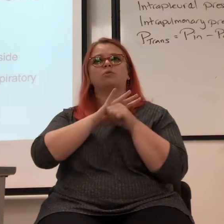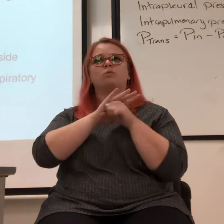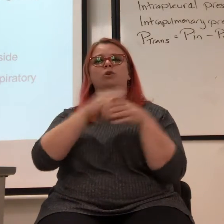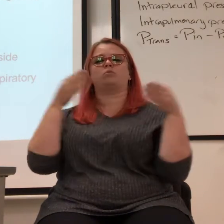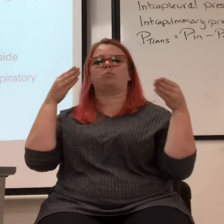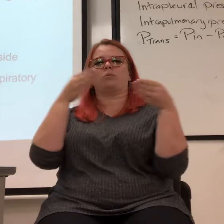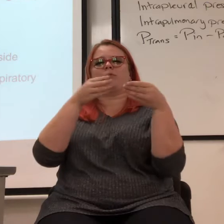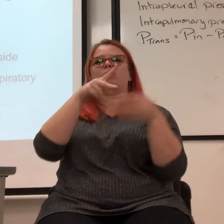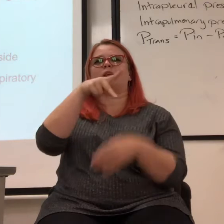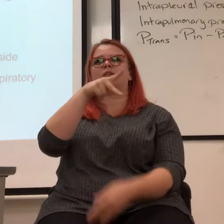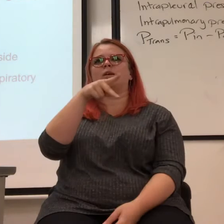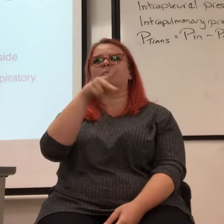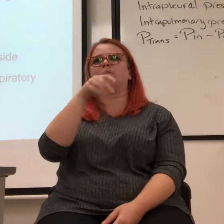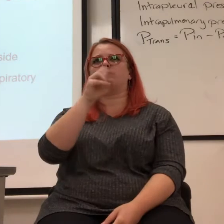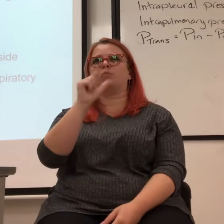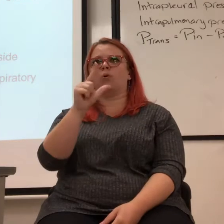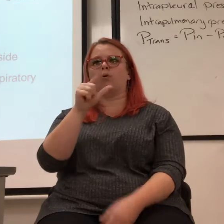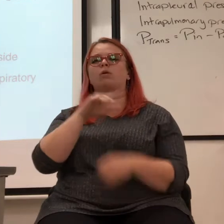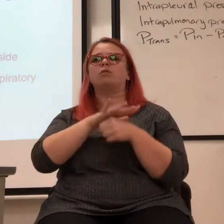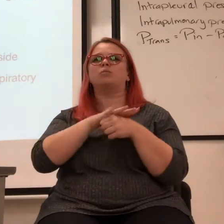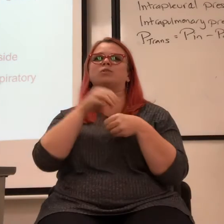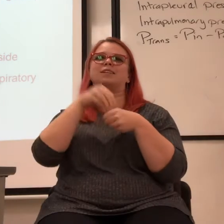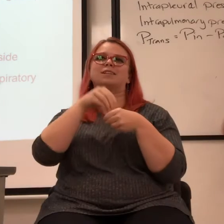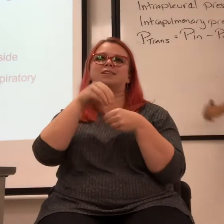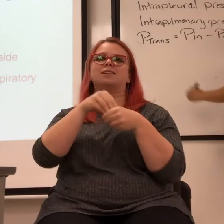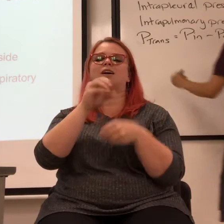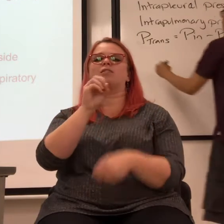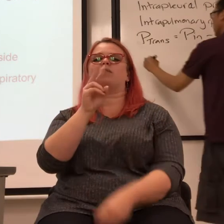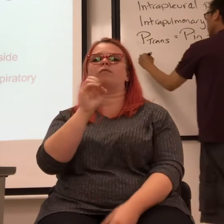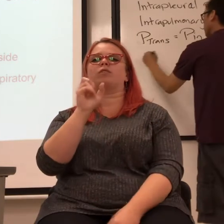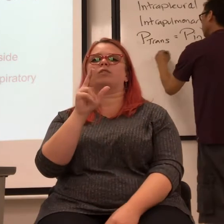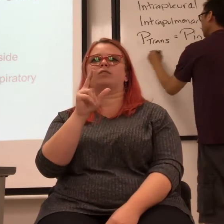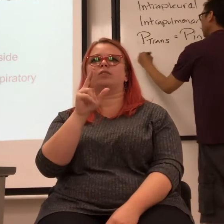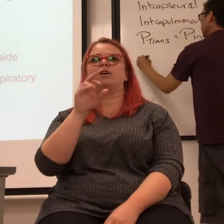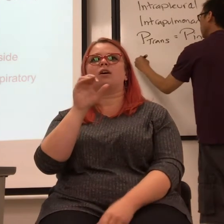the pressure inside the alveolar space.